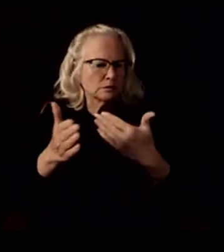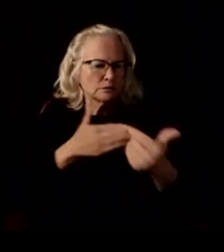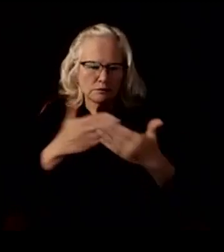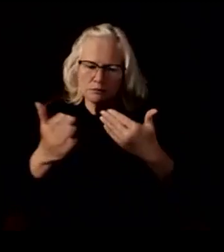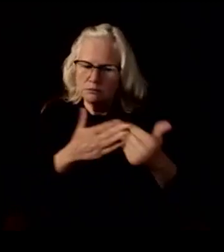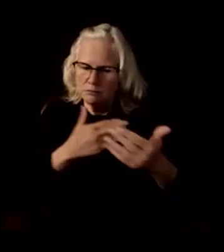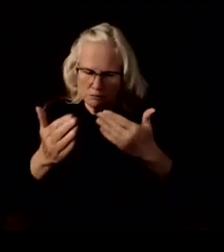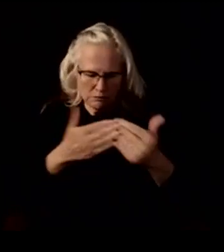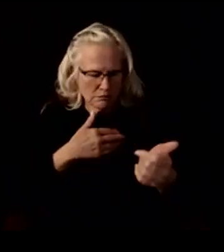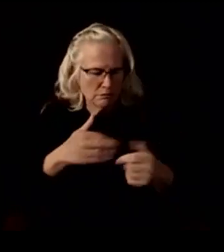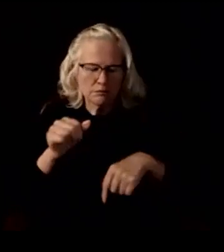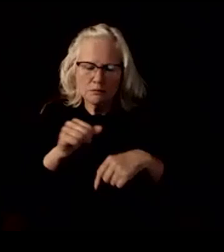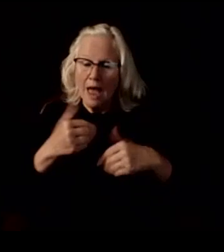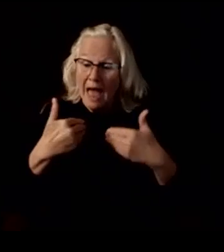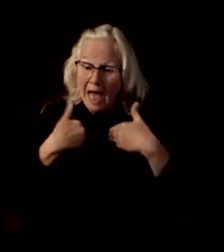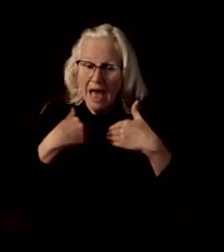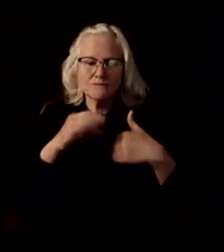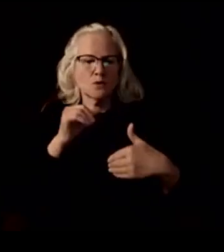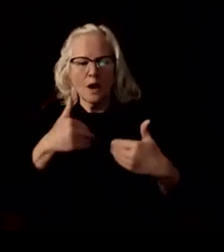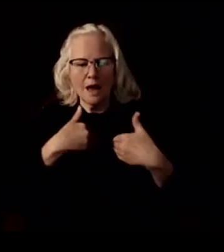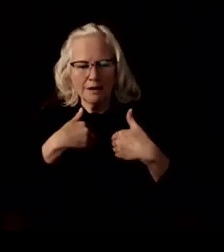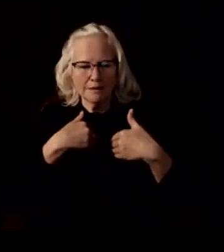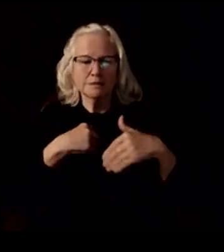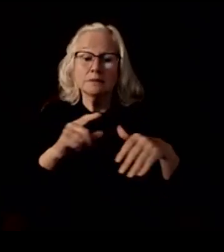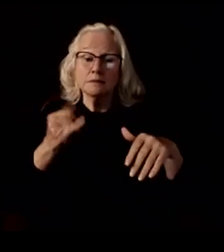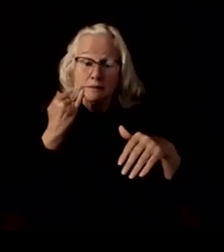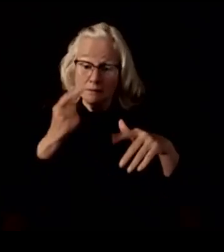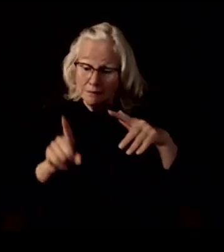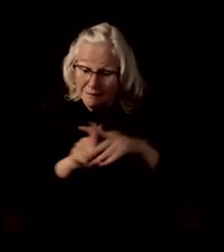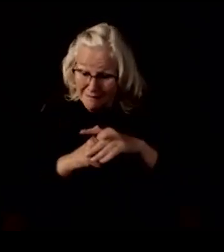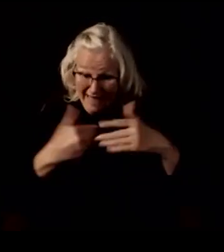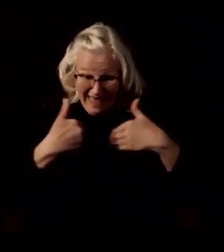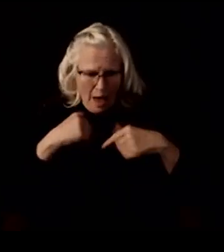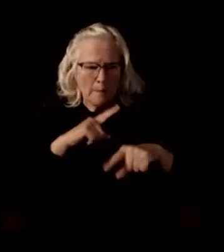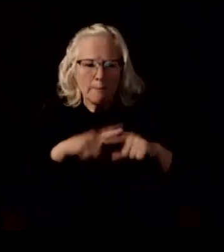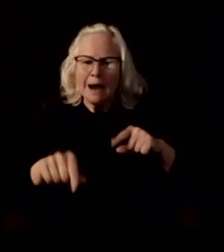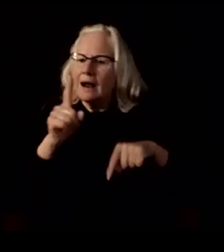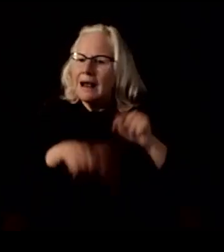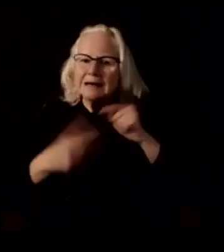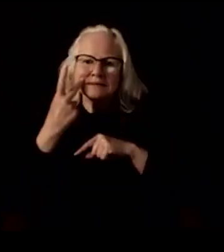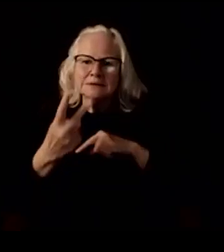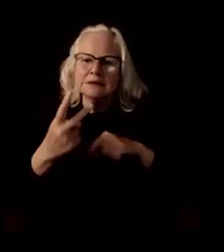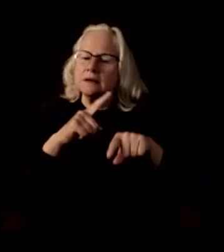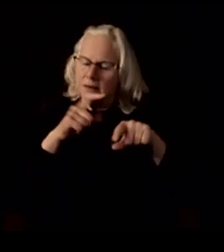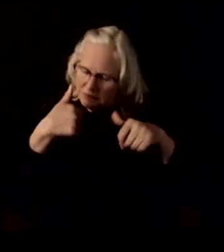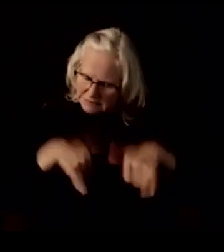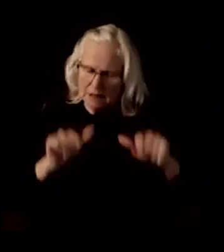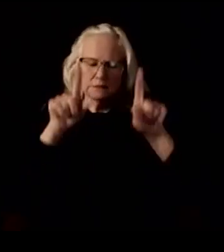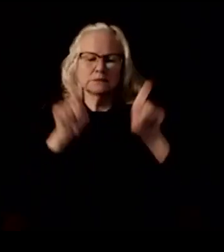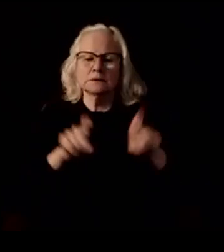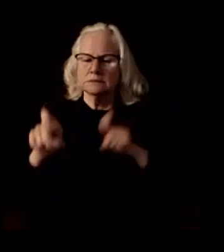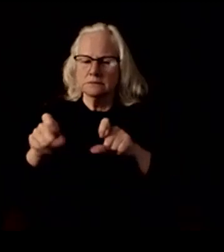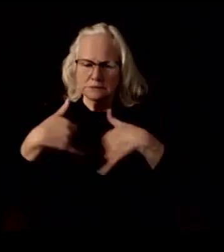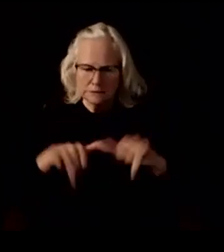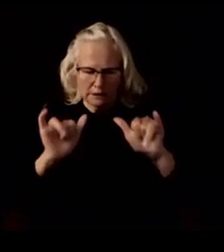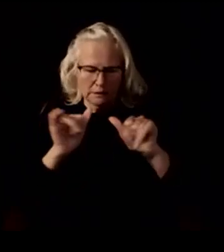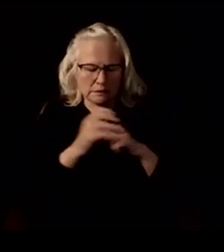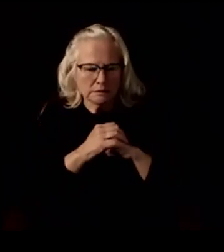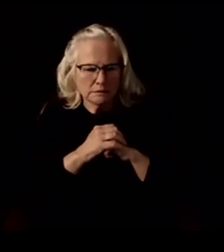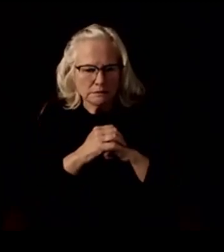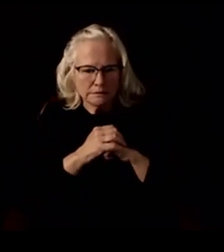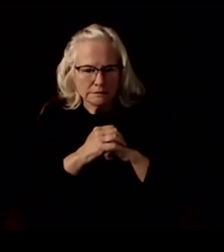they don't have symptoms. This is because it allows us to identify likely cases earlier. Every case was once a